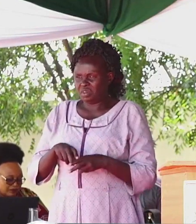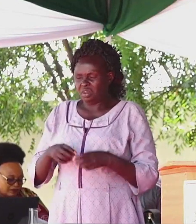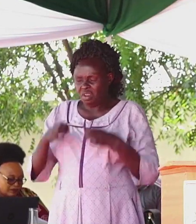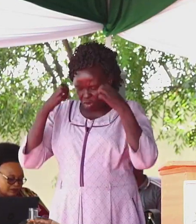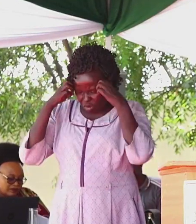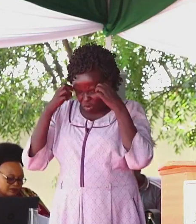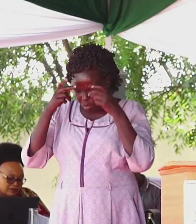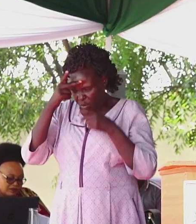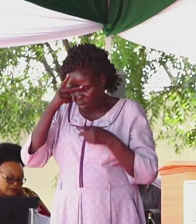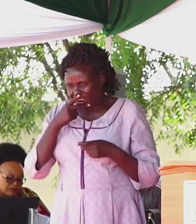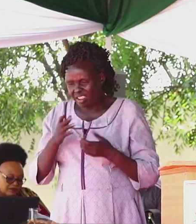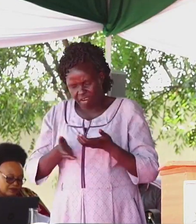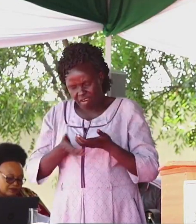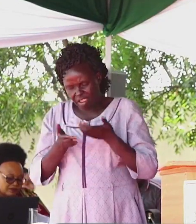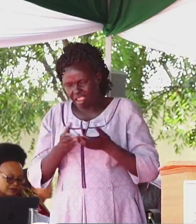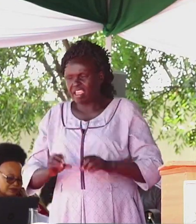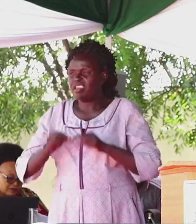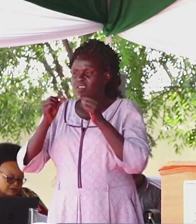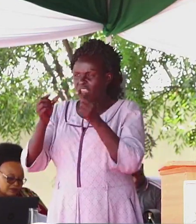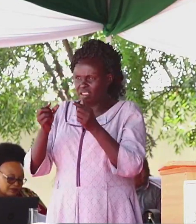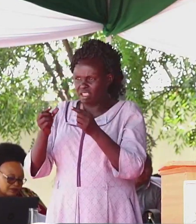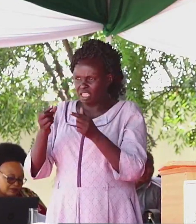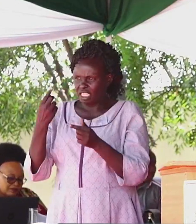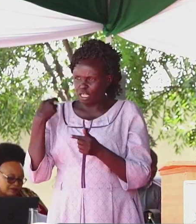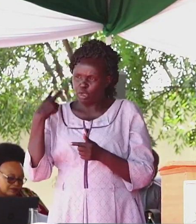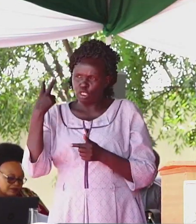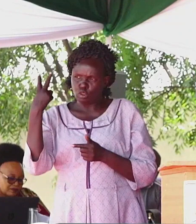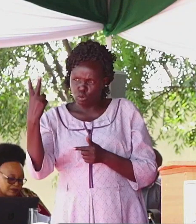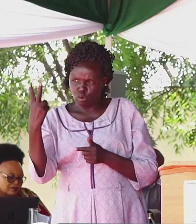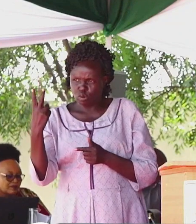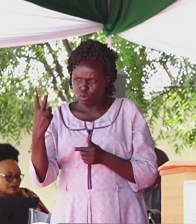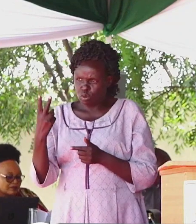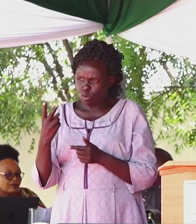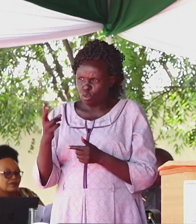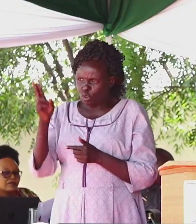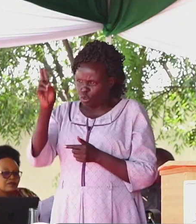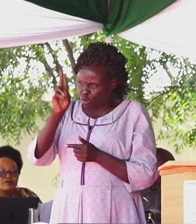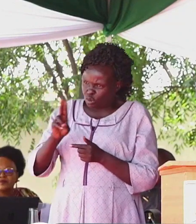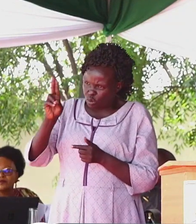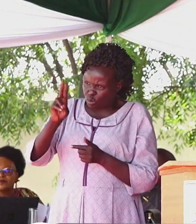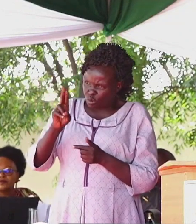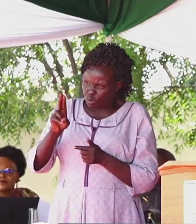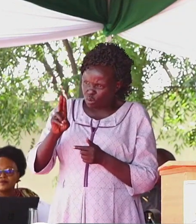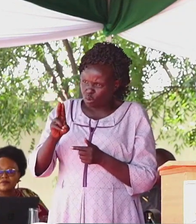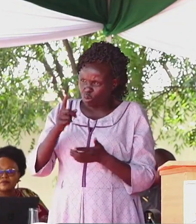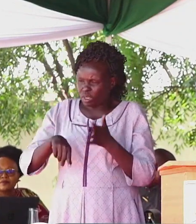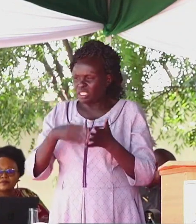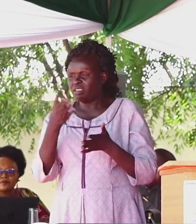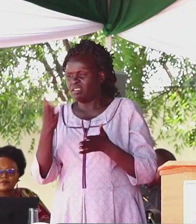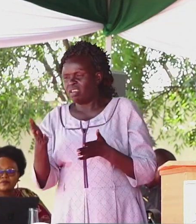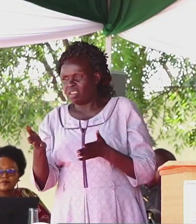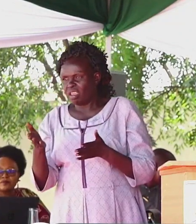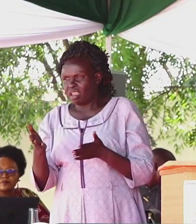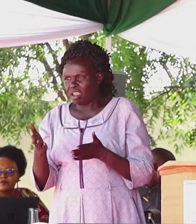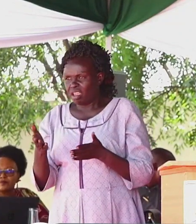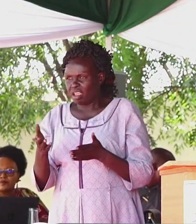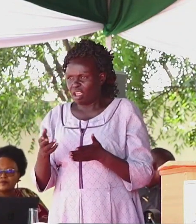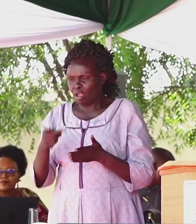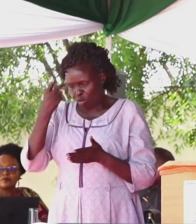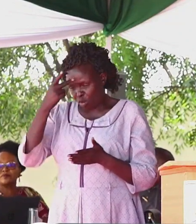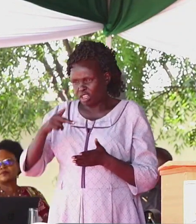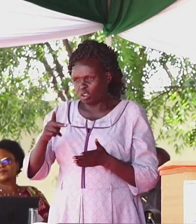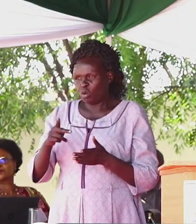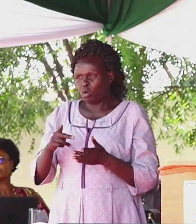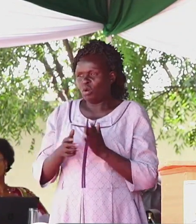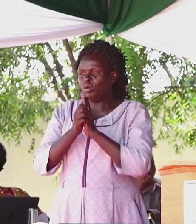and caregivers. Number two, under that, utilize existing government systems and political leadership